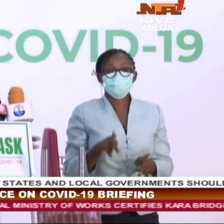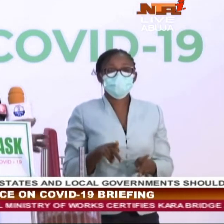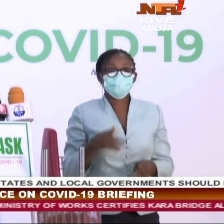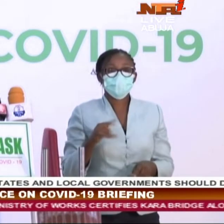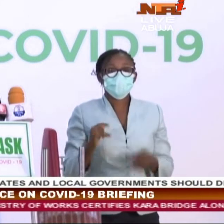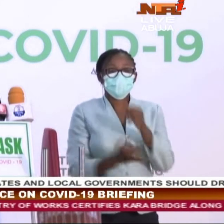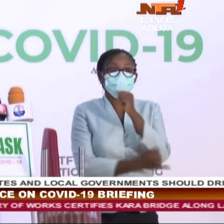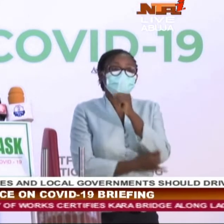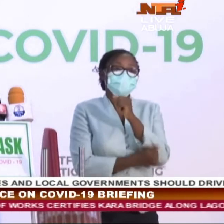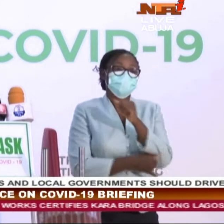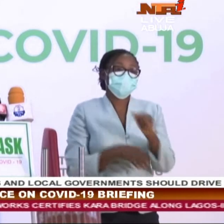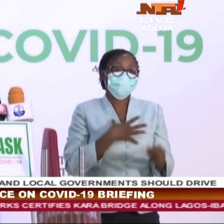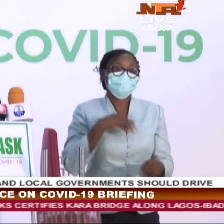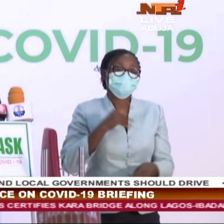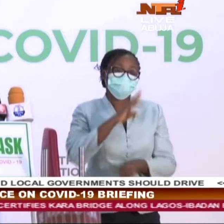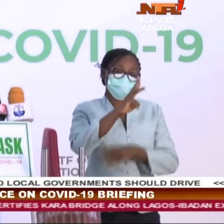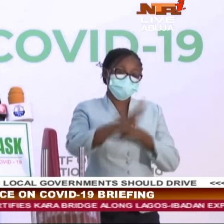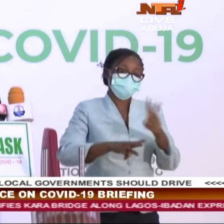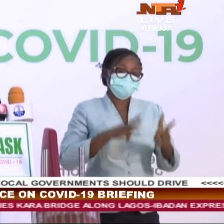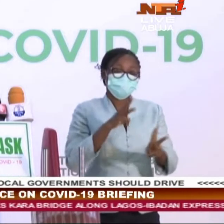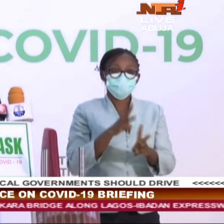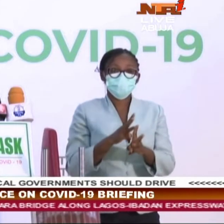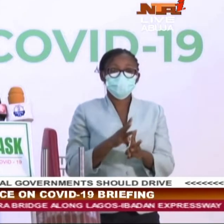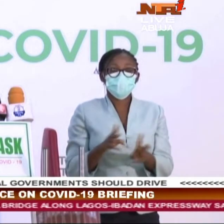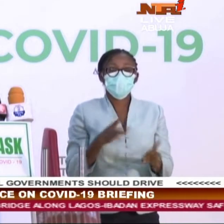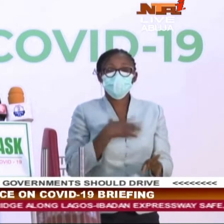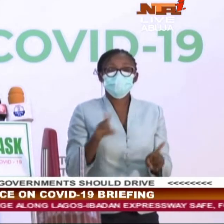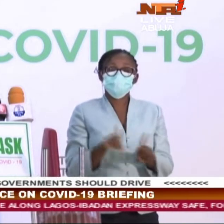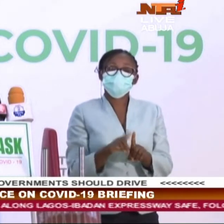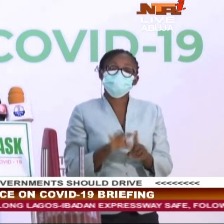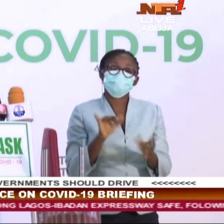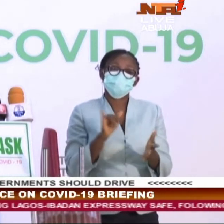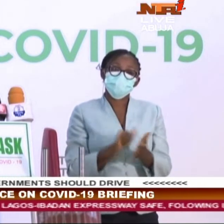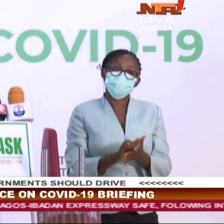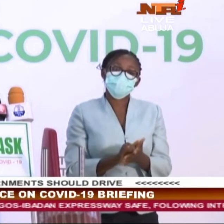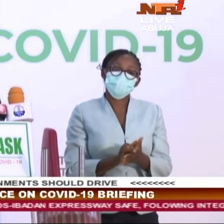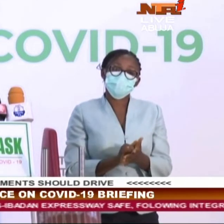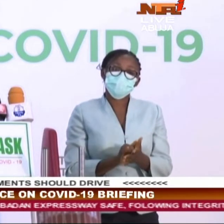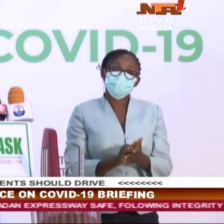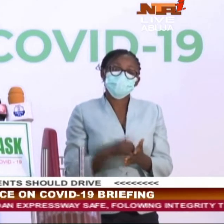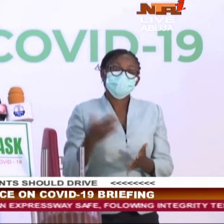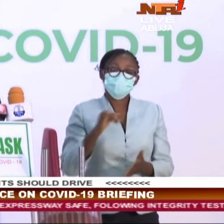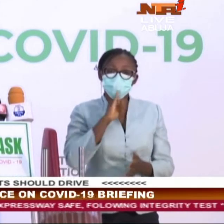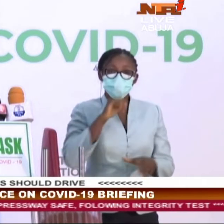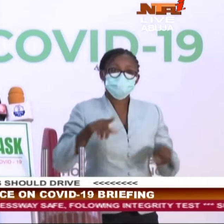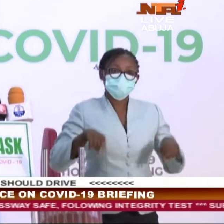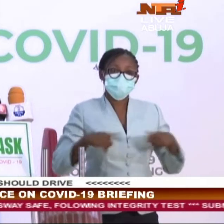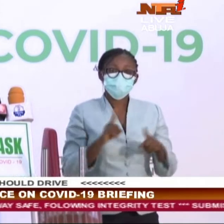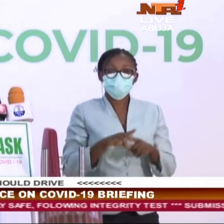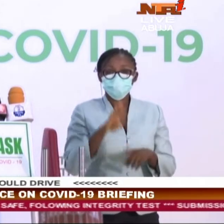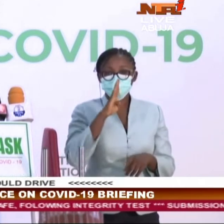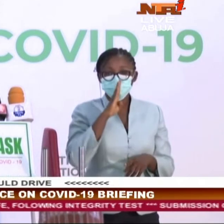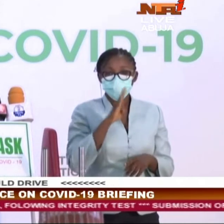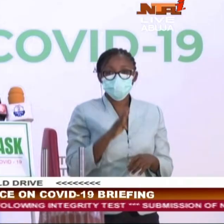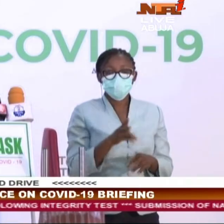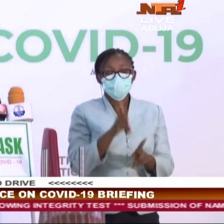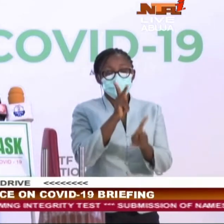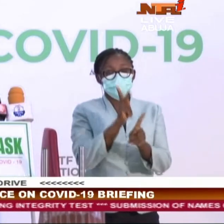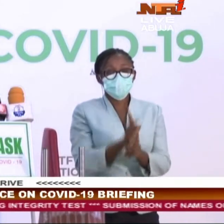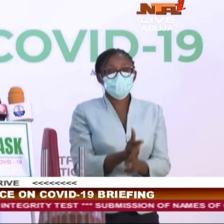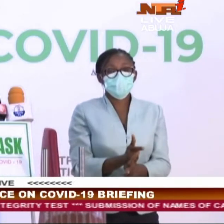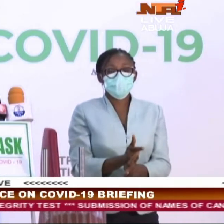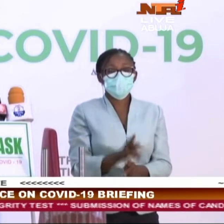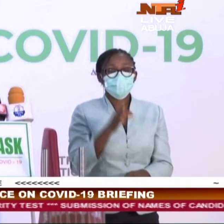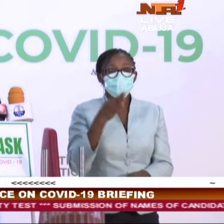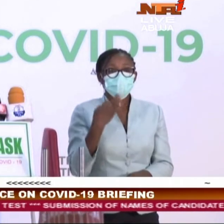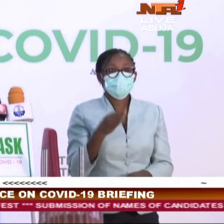the country and all over the world. And also that there is going to be maintenance of